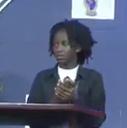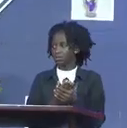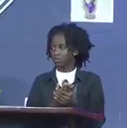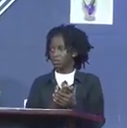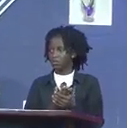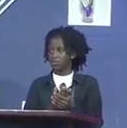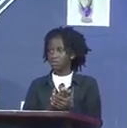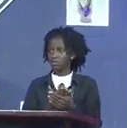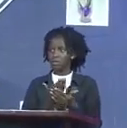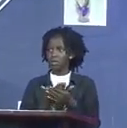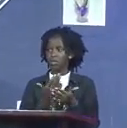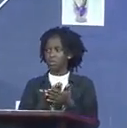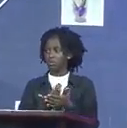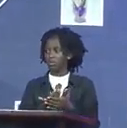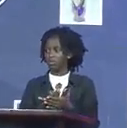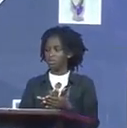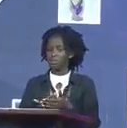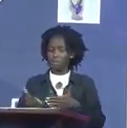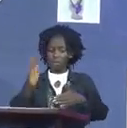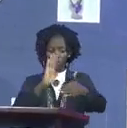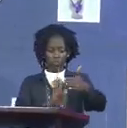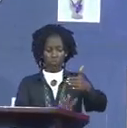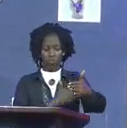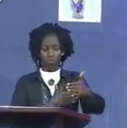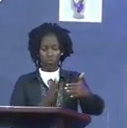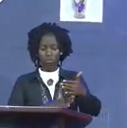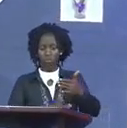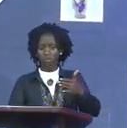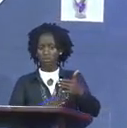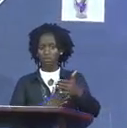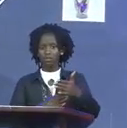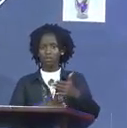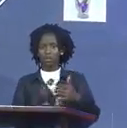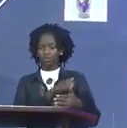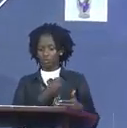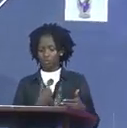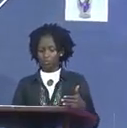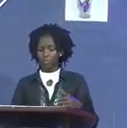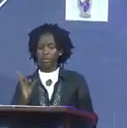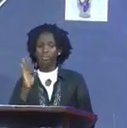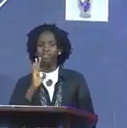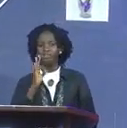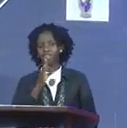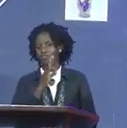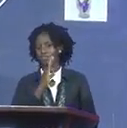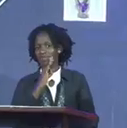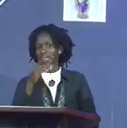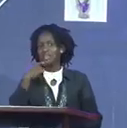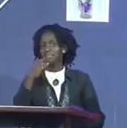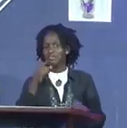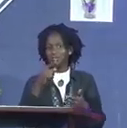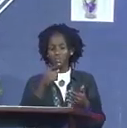Mami ajja atuweyo oluyimba olugamba nti mwoyo imamira tuluyimbire wamu.